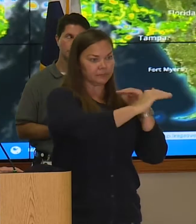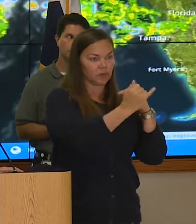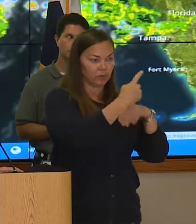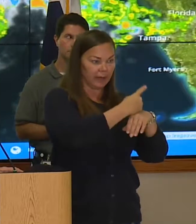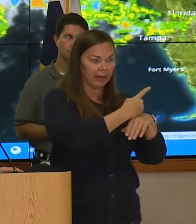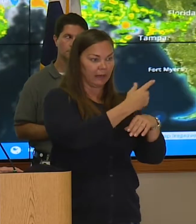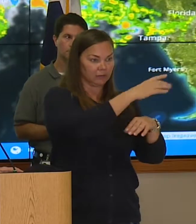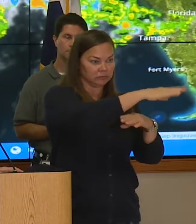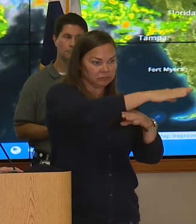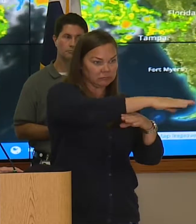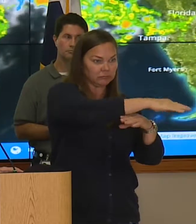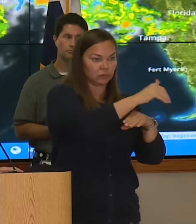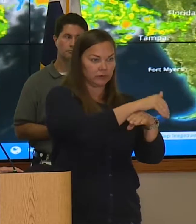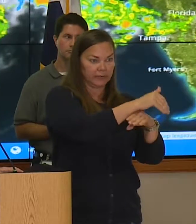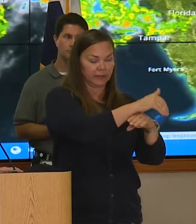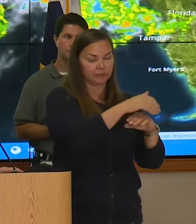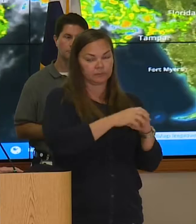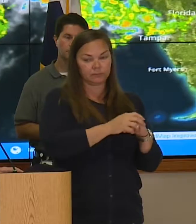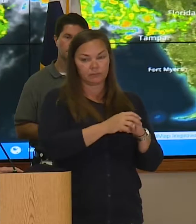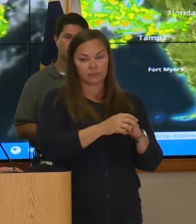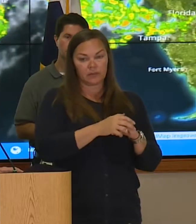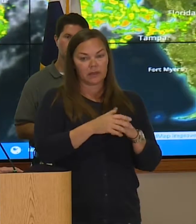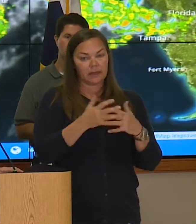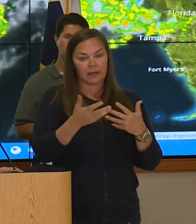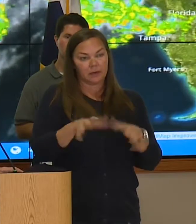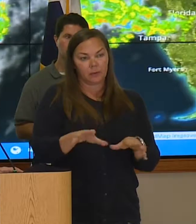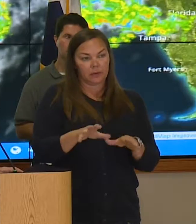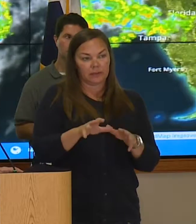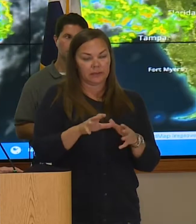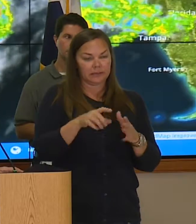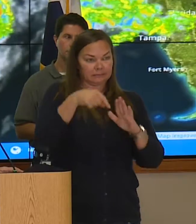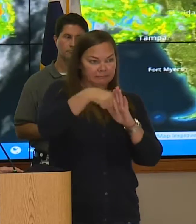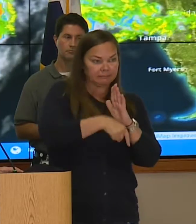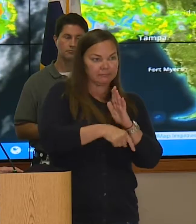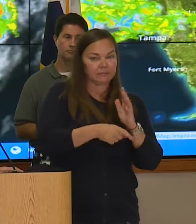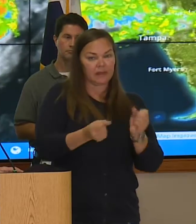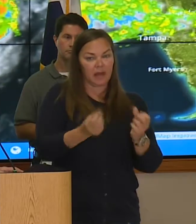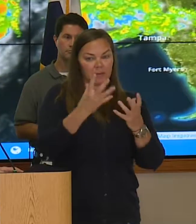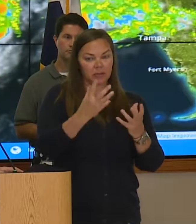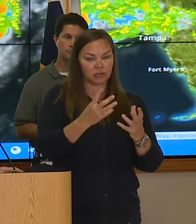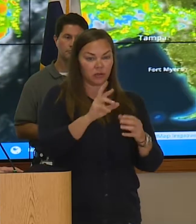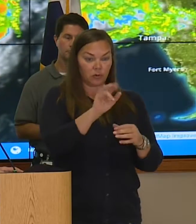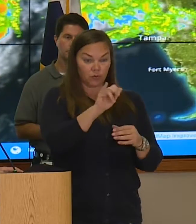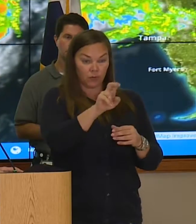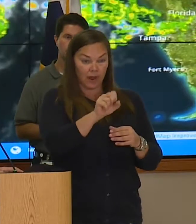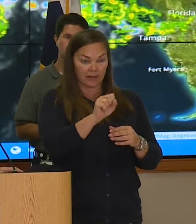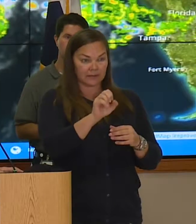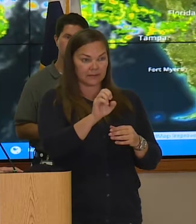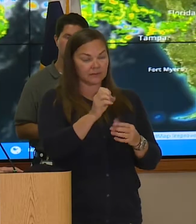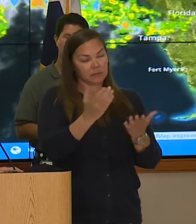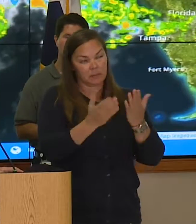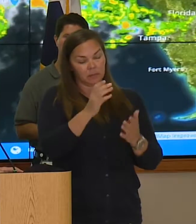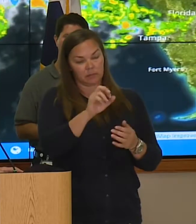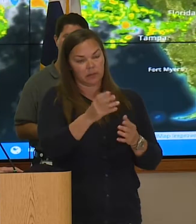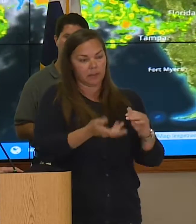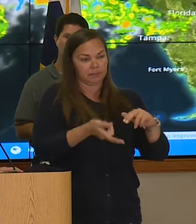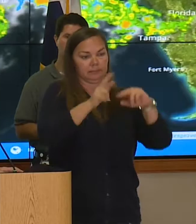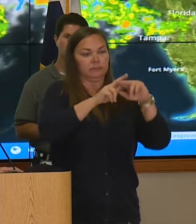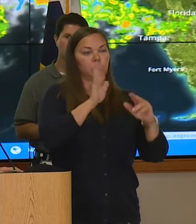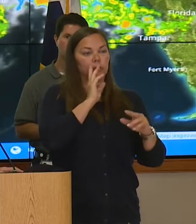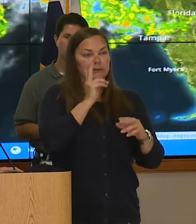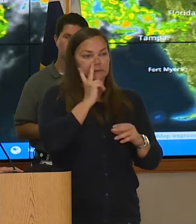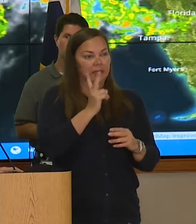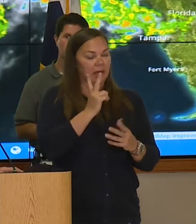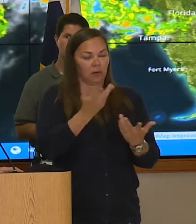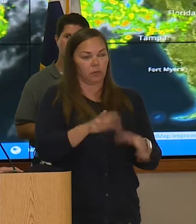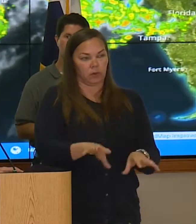or tonight. I'm hesitant to get into how much more rise we may see because thus